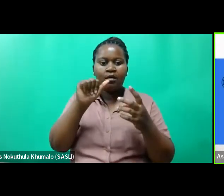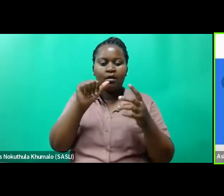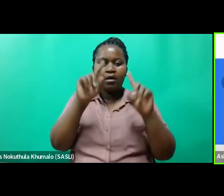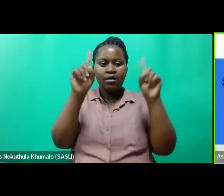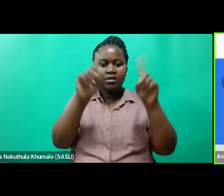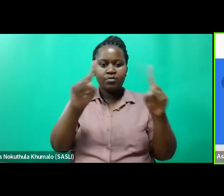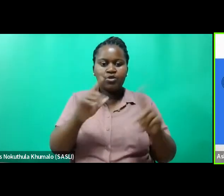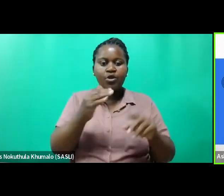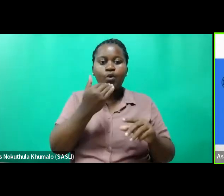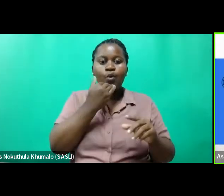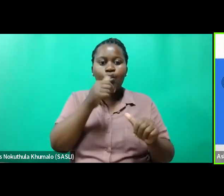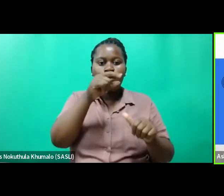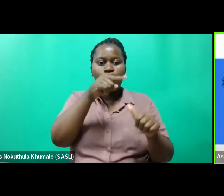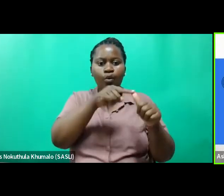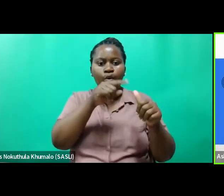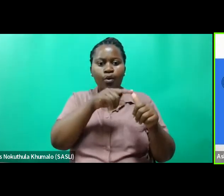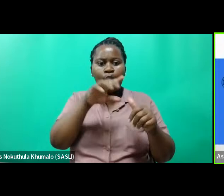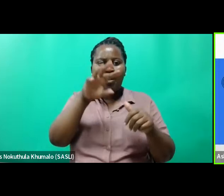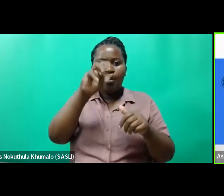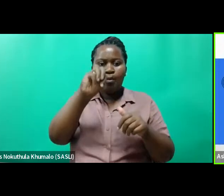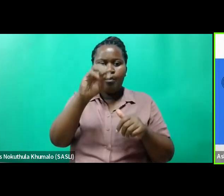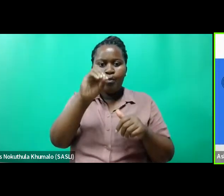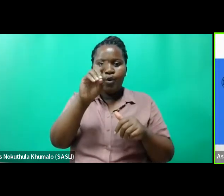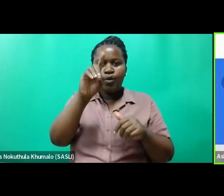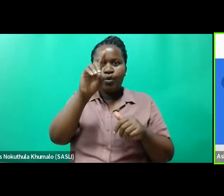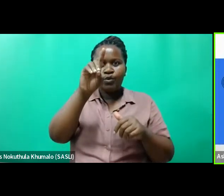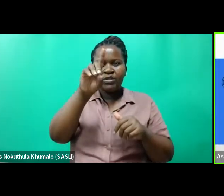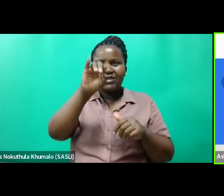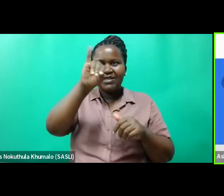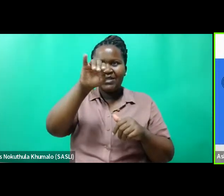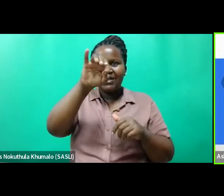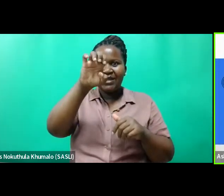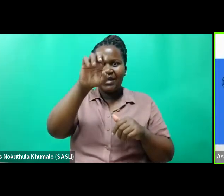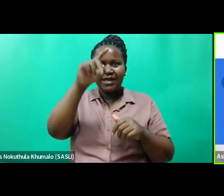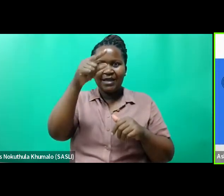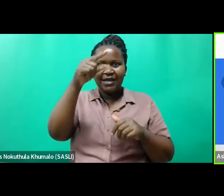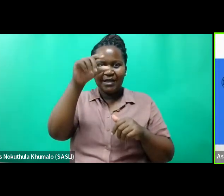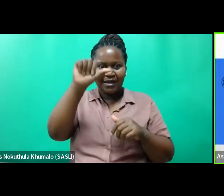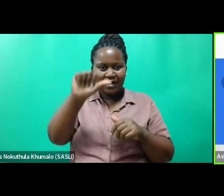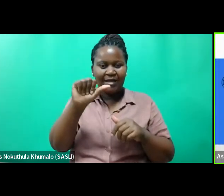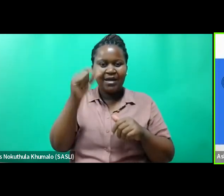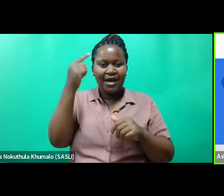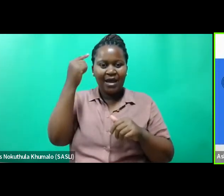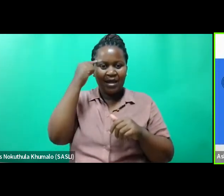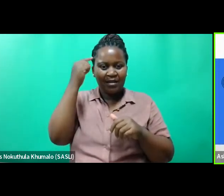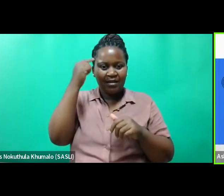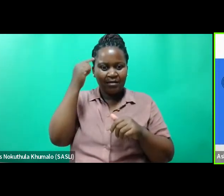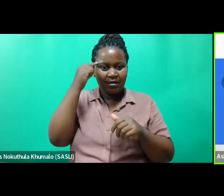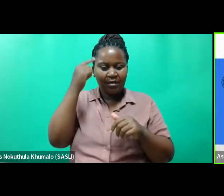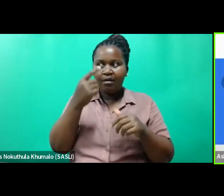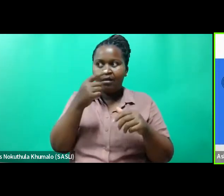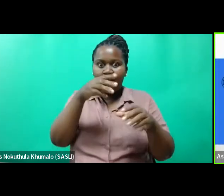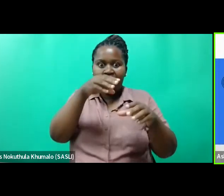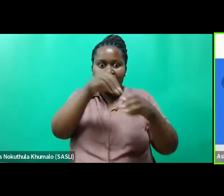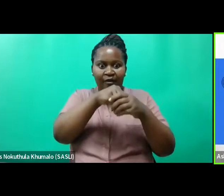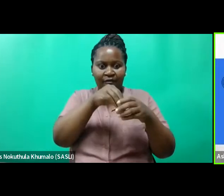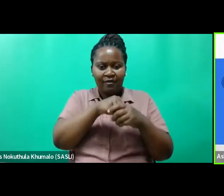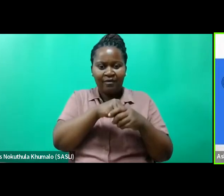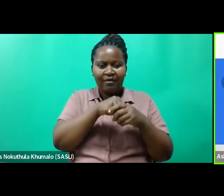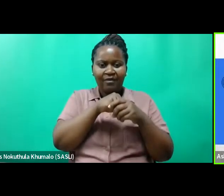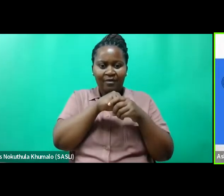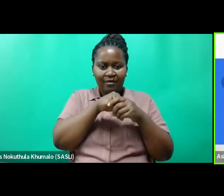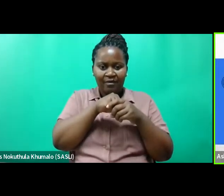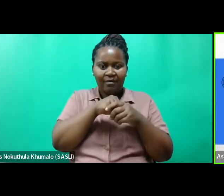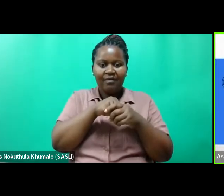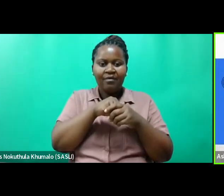Modehi Nenjana, whose contribution I felt today was highly pertinent, and she